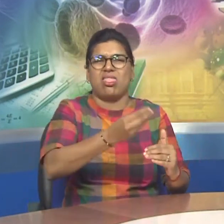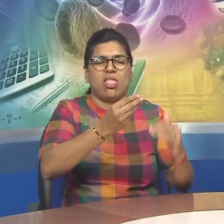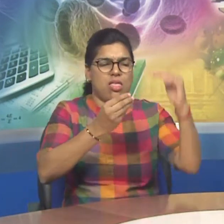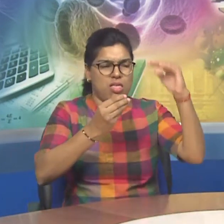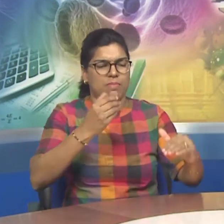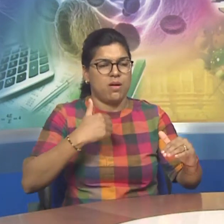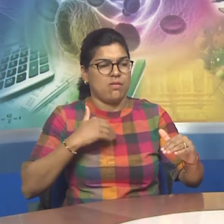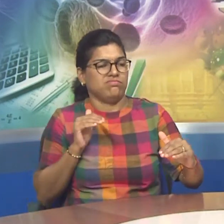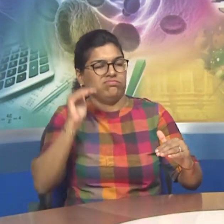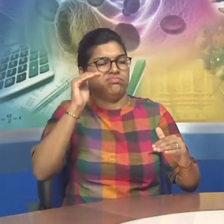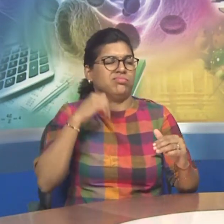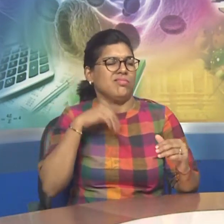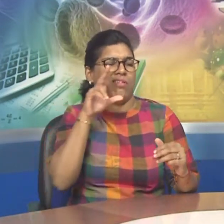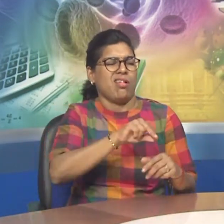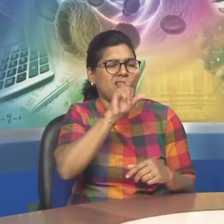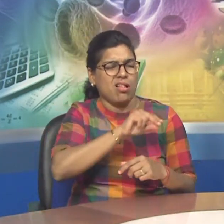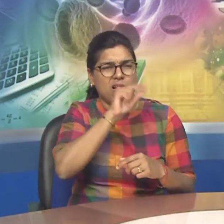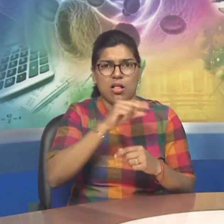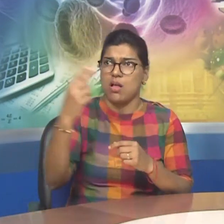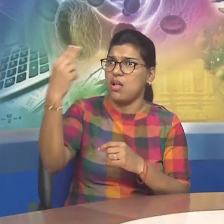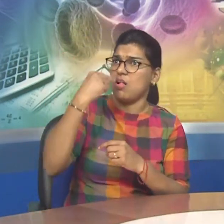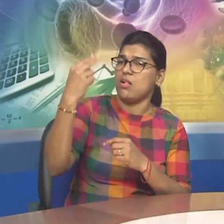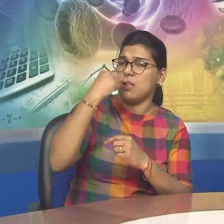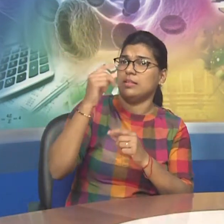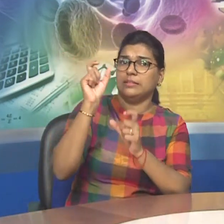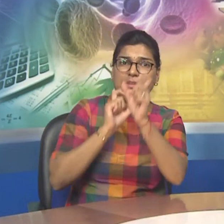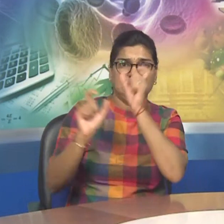You have been treated unfairly by someone.